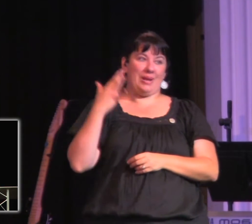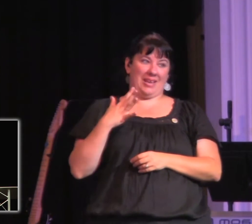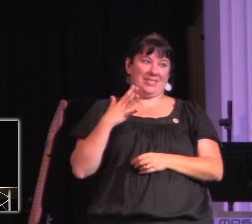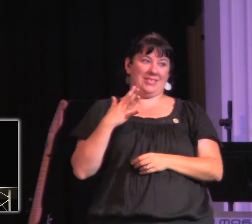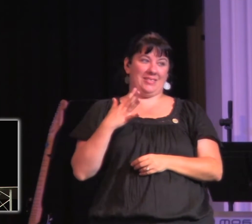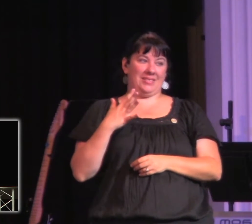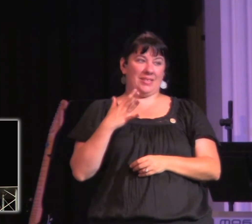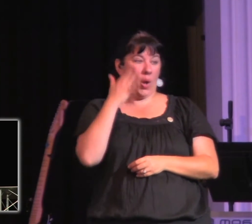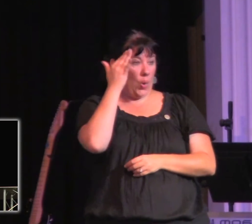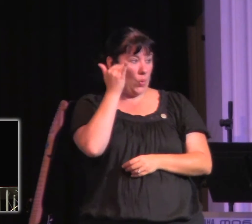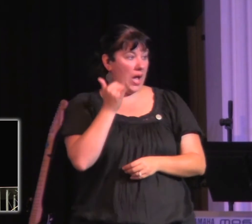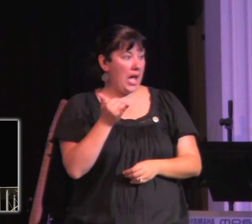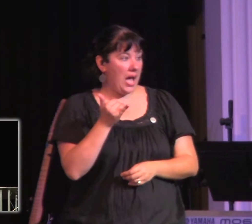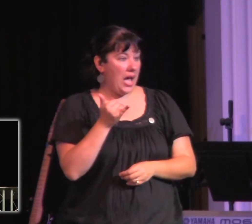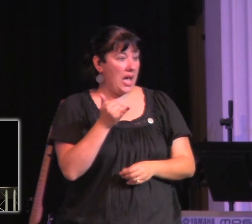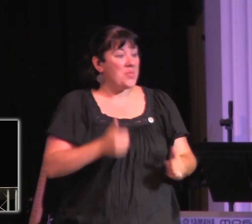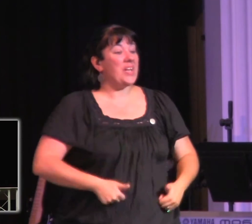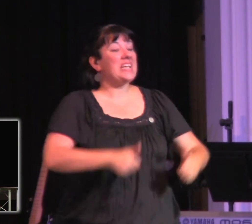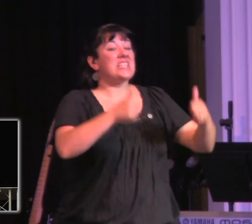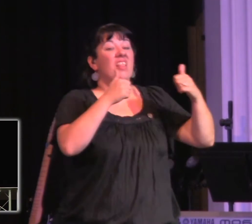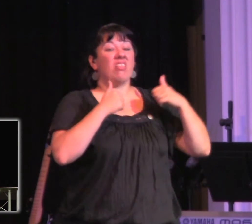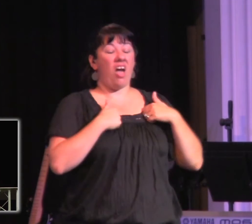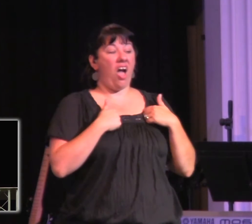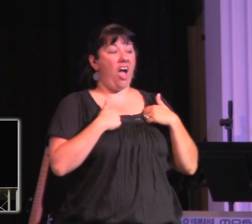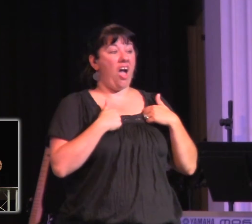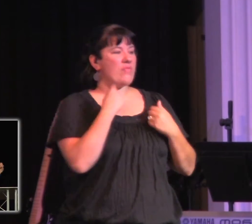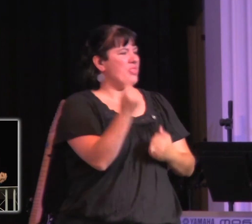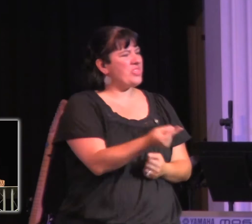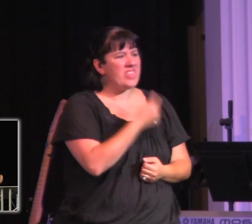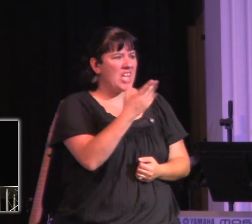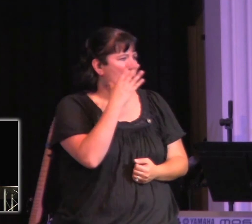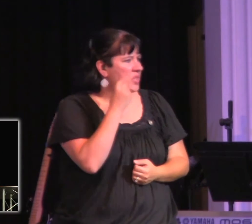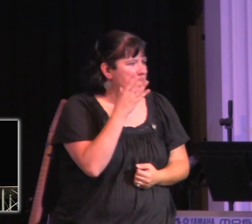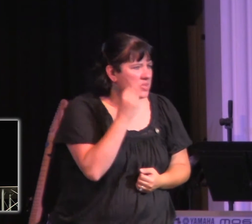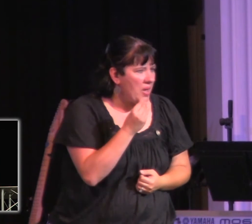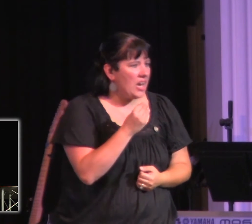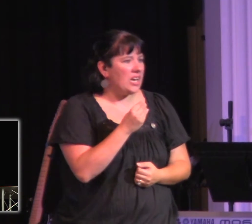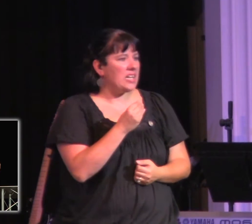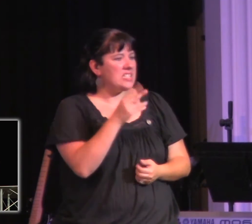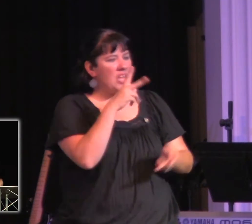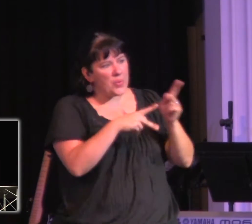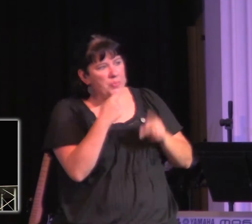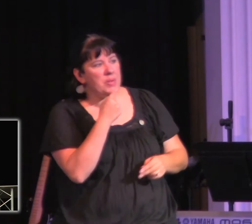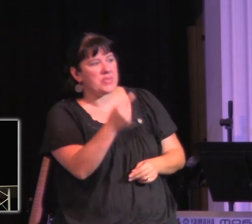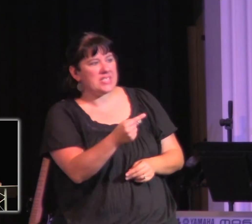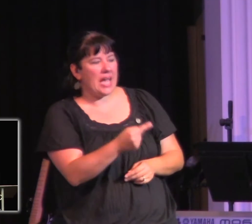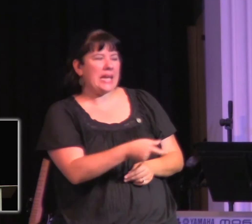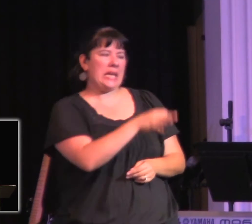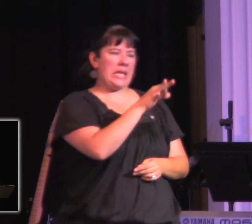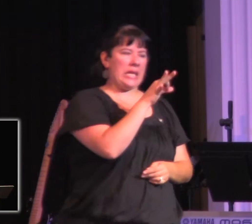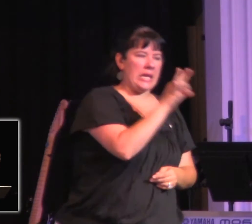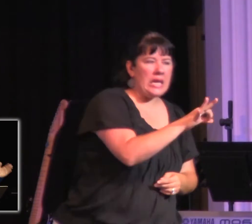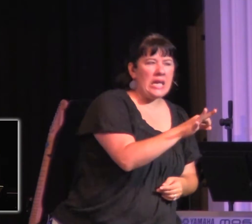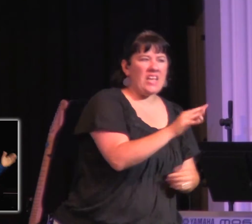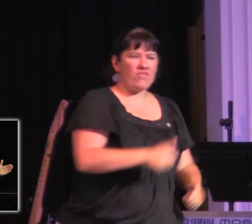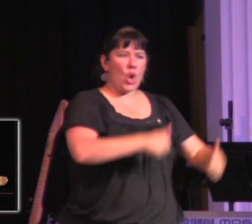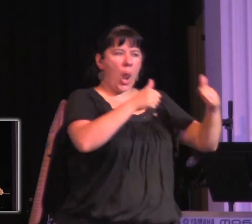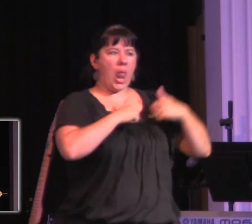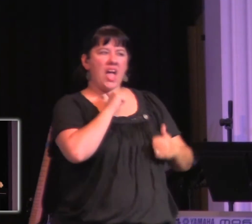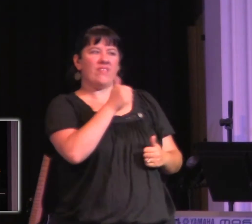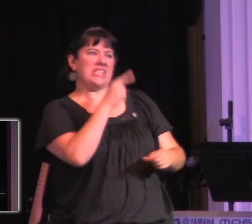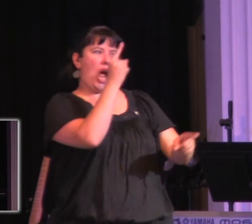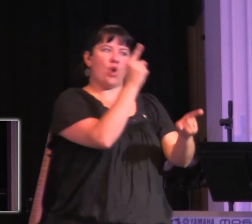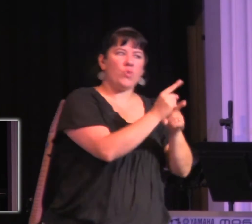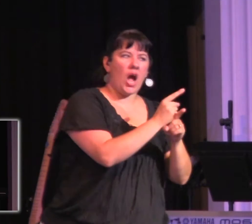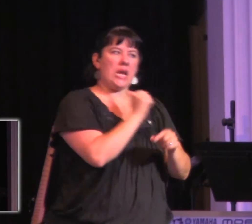get out of line, buddy, you're going to get my wrath. If you don't toe the line, if you don't live a life of perfection, you're going to get